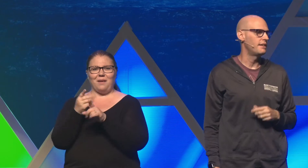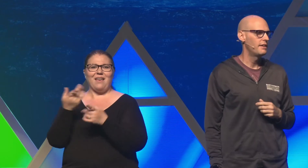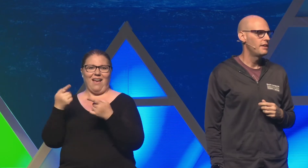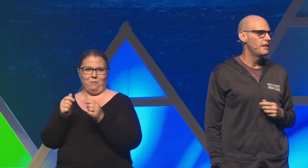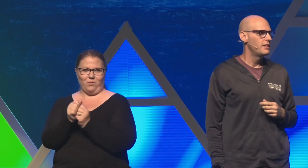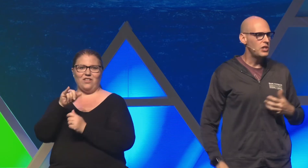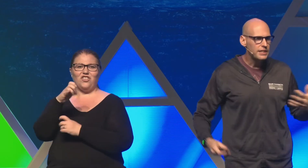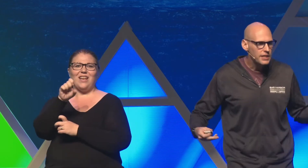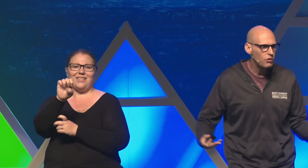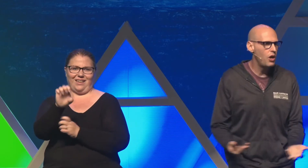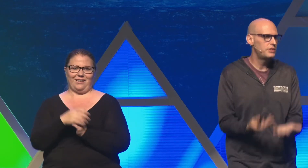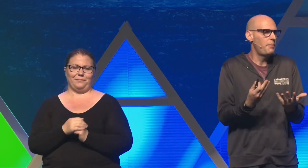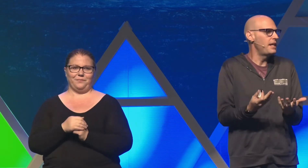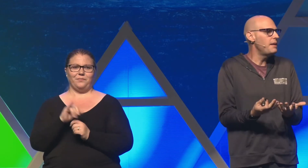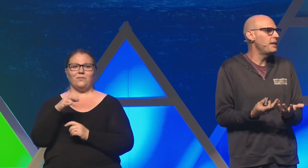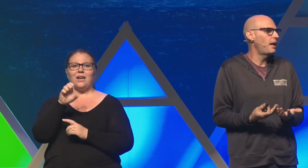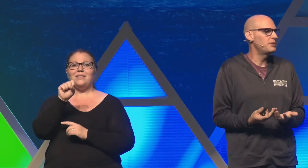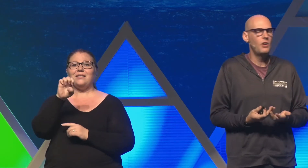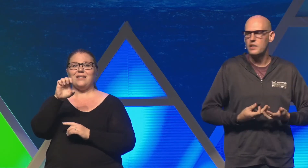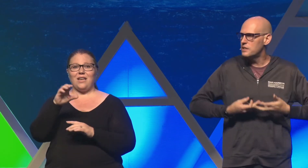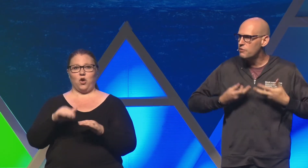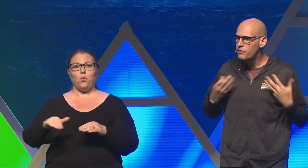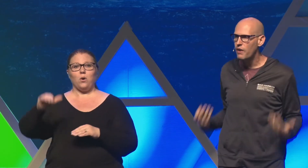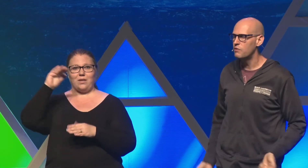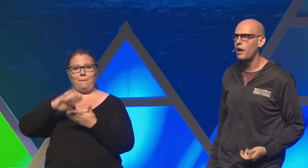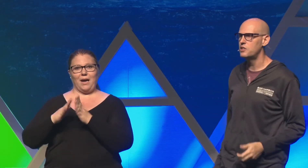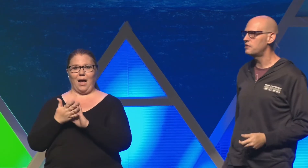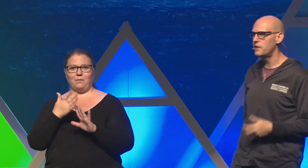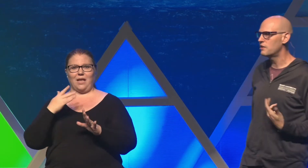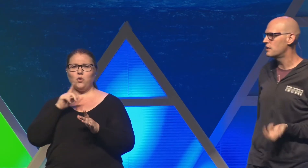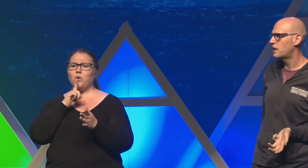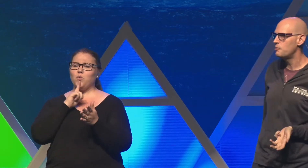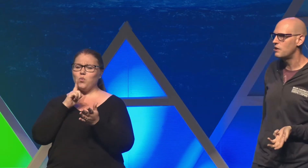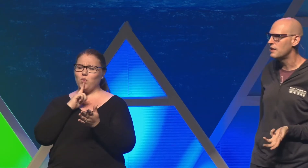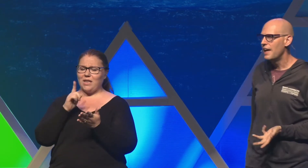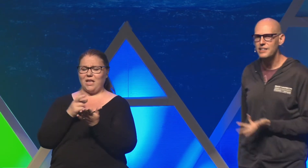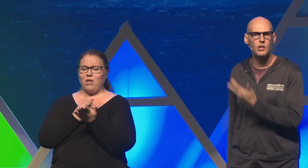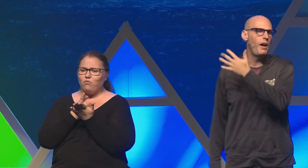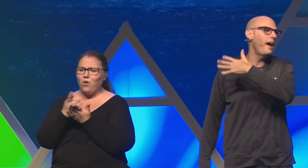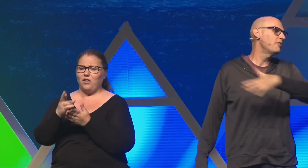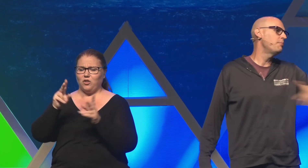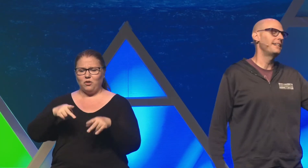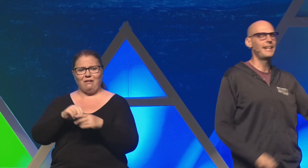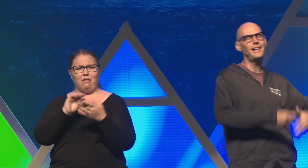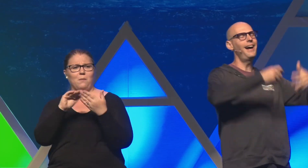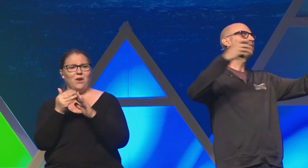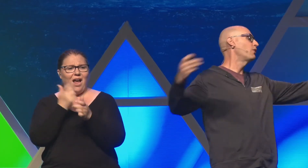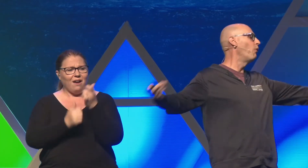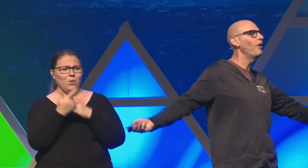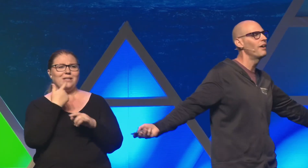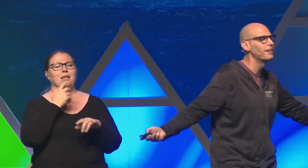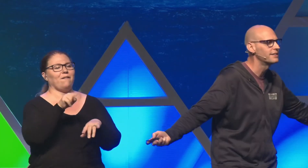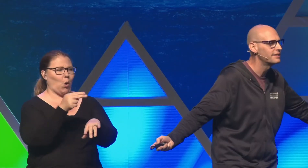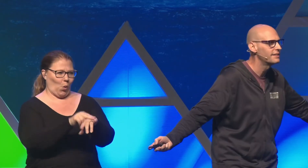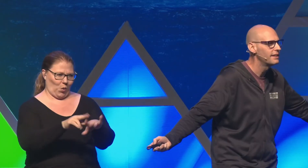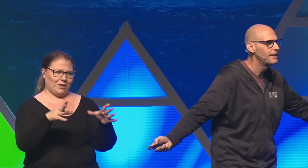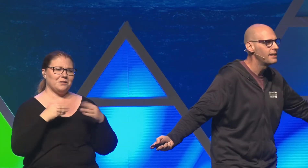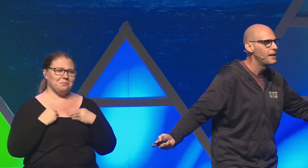Jesse. Jesse grows up and he becomes known as this very righteous figure in the community. And so everybody's like, oh, of